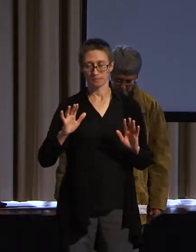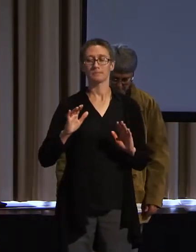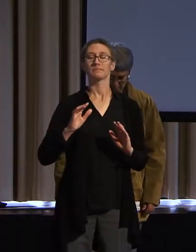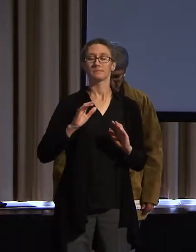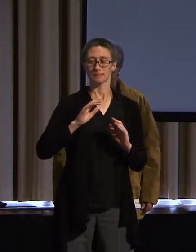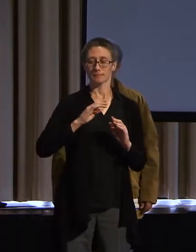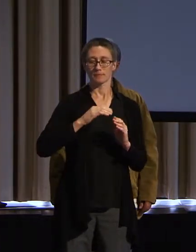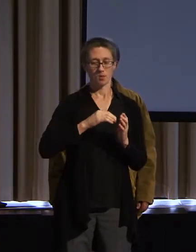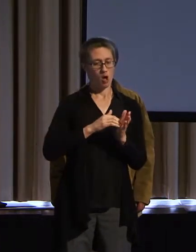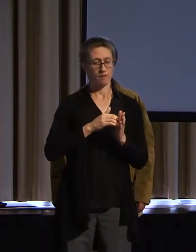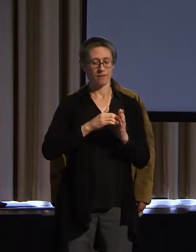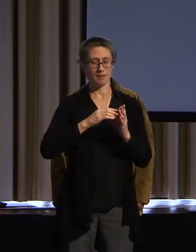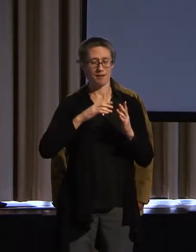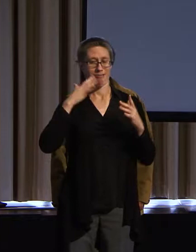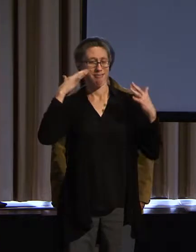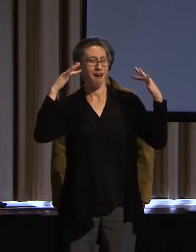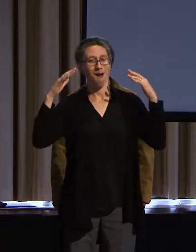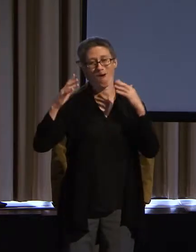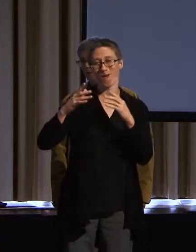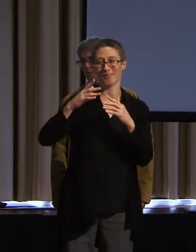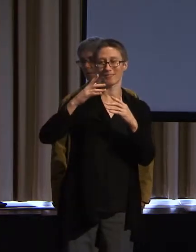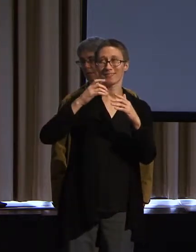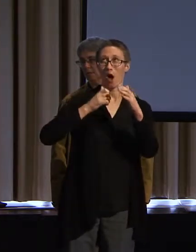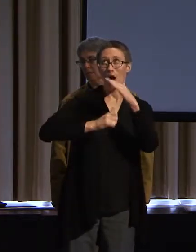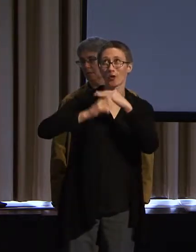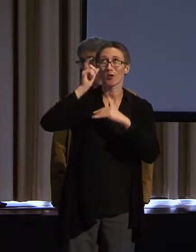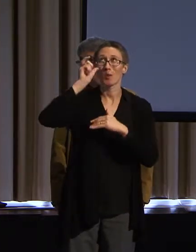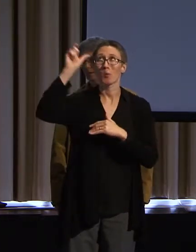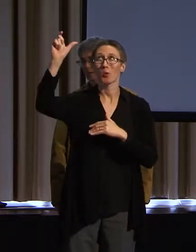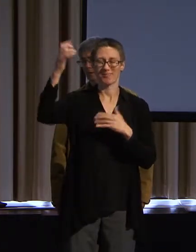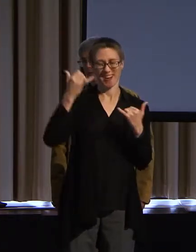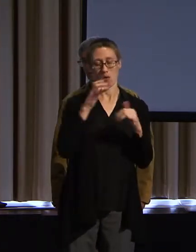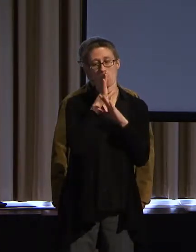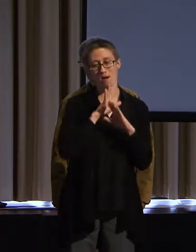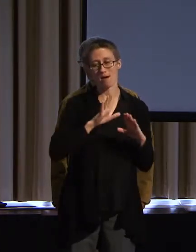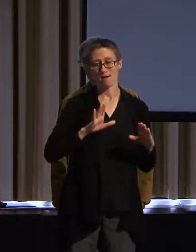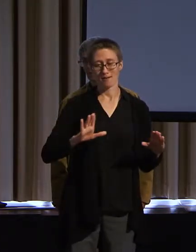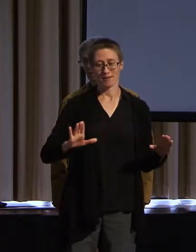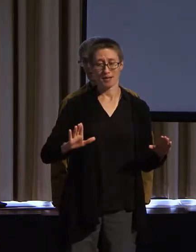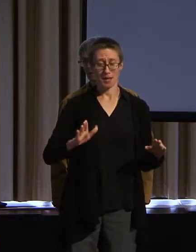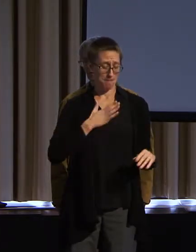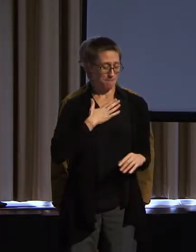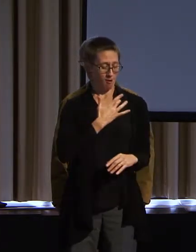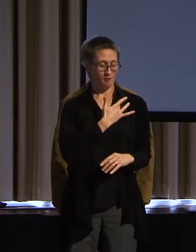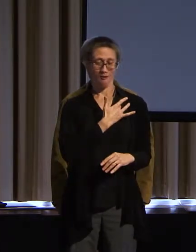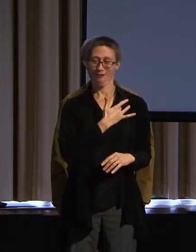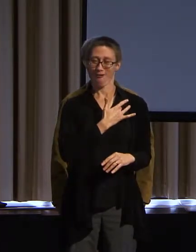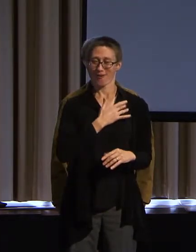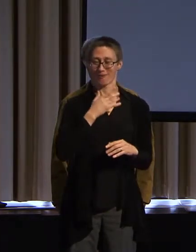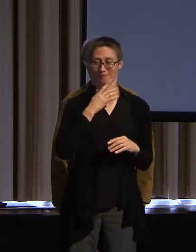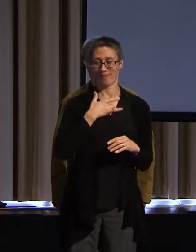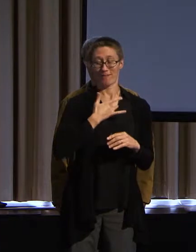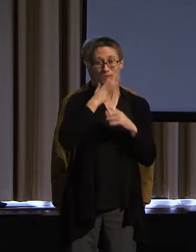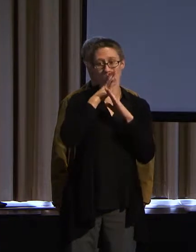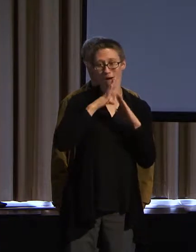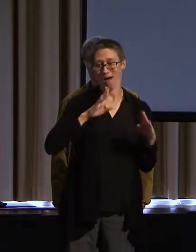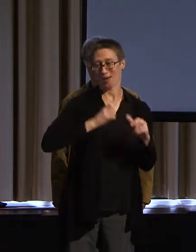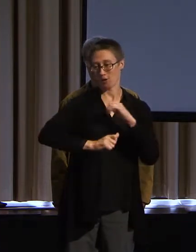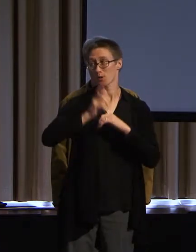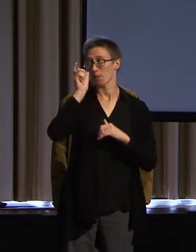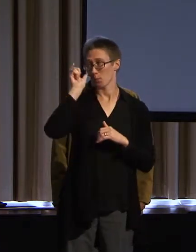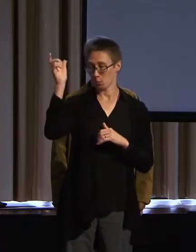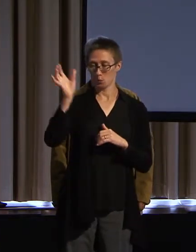moon, and even the gentleness of my heart as I witness this eclipse. My thoughts drift. This is an event